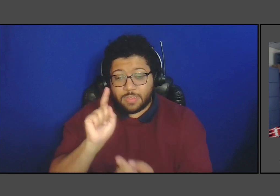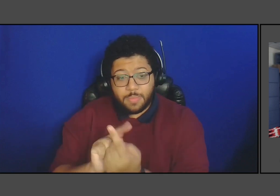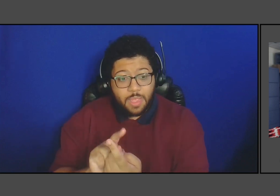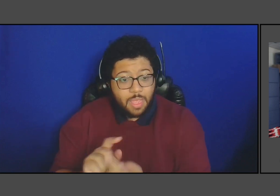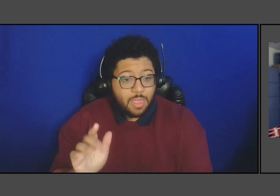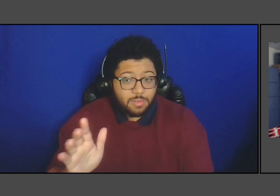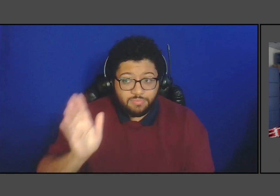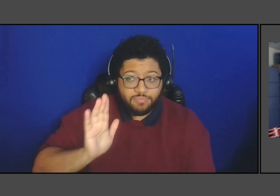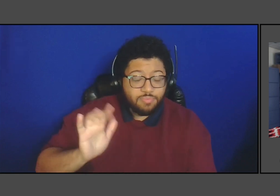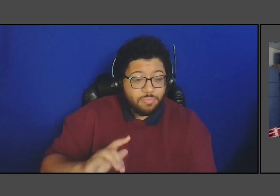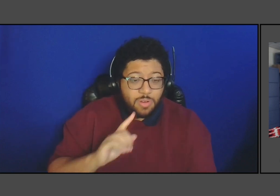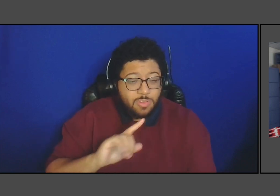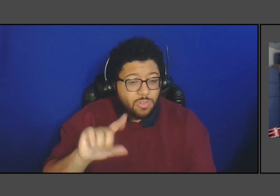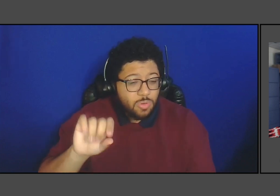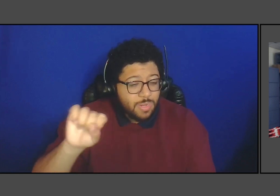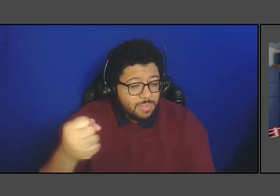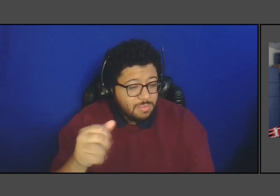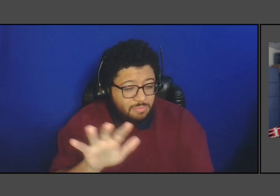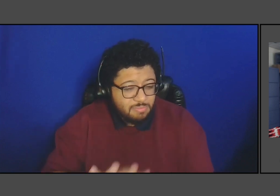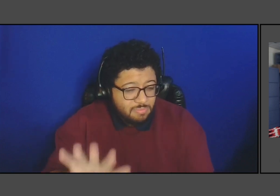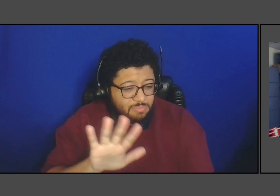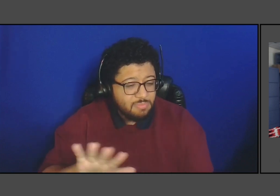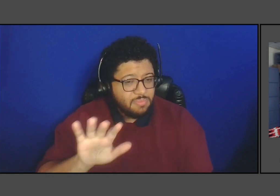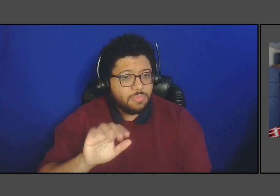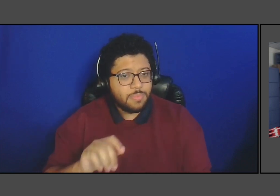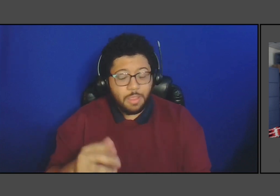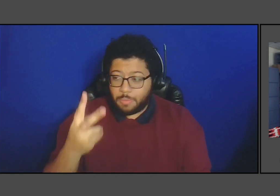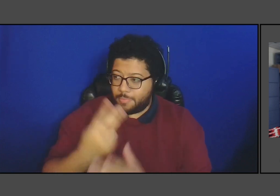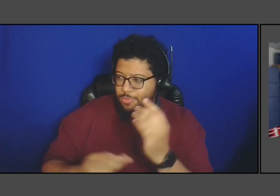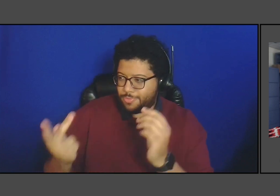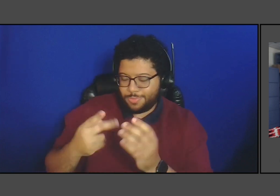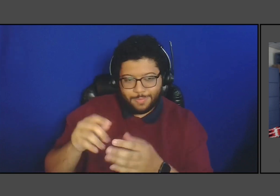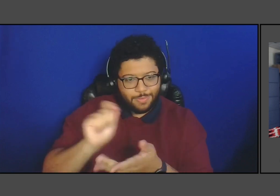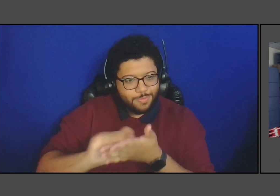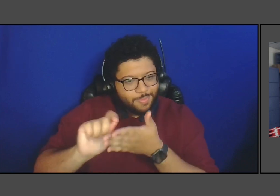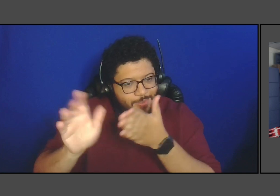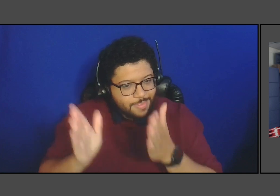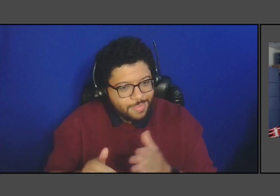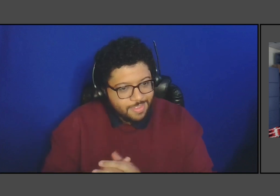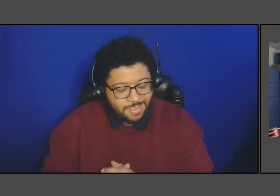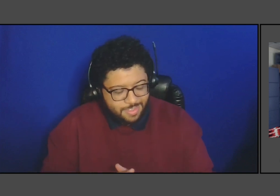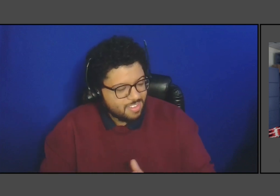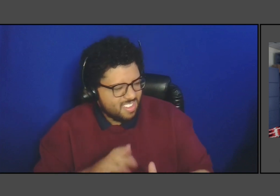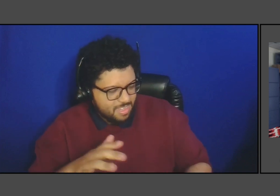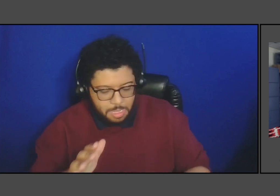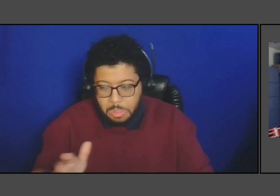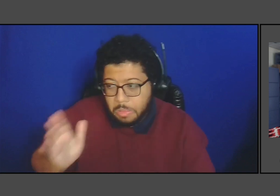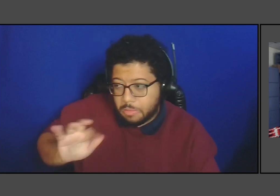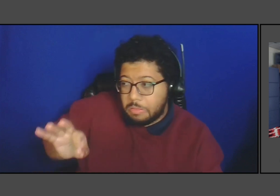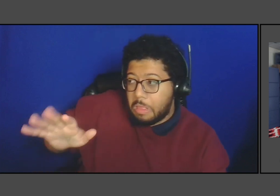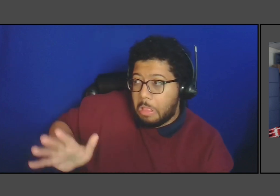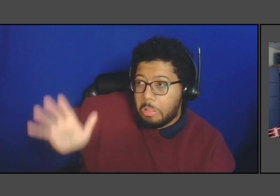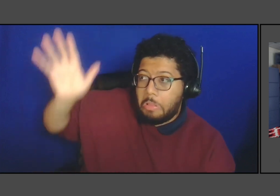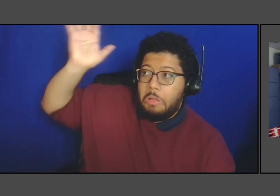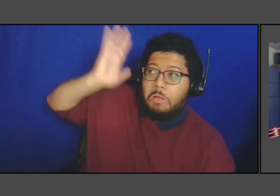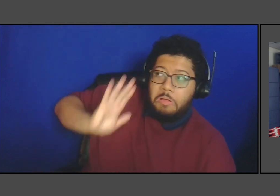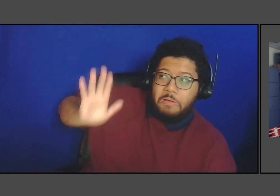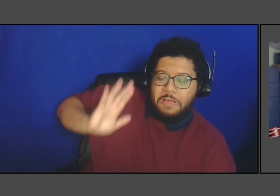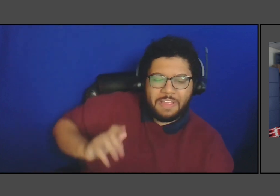when, both A long writers. time ago. And so, Yeah. and so I was so fortunate that as a journalist, I worked